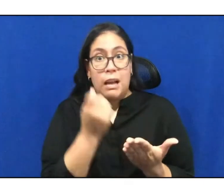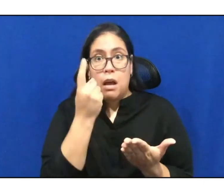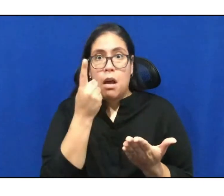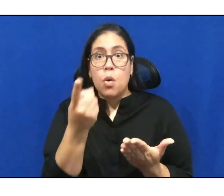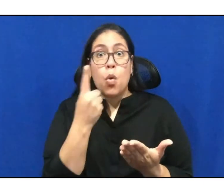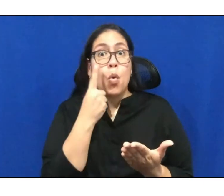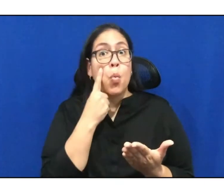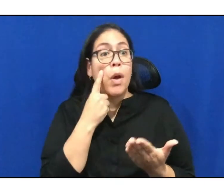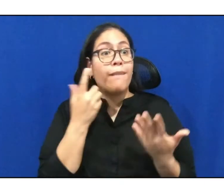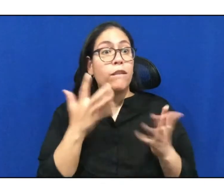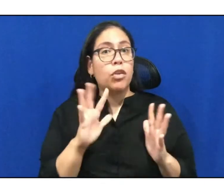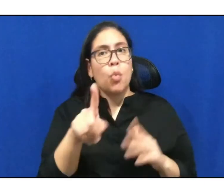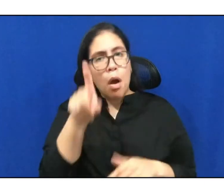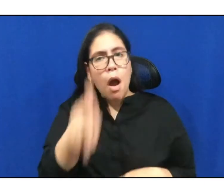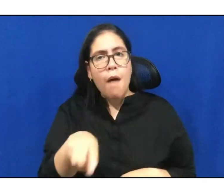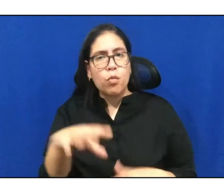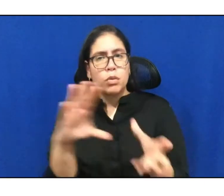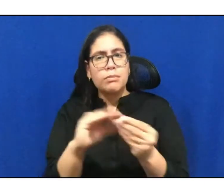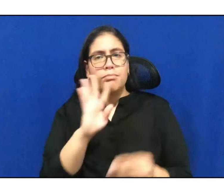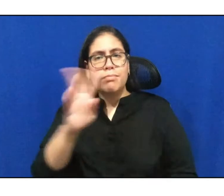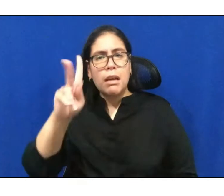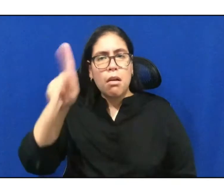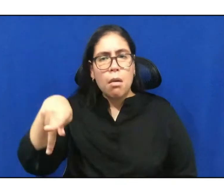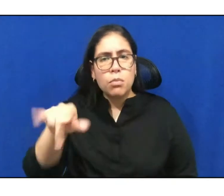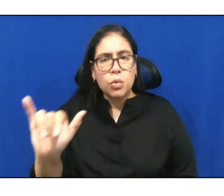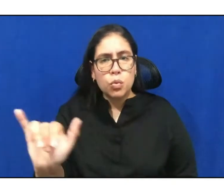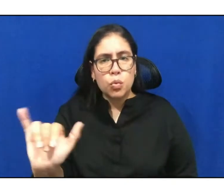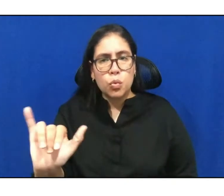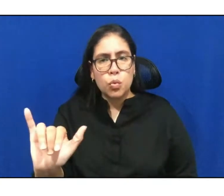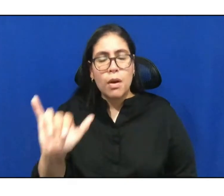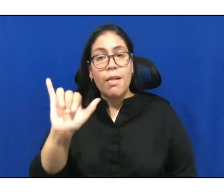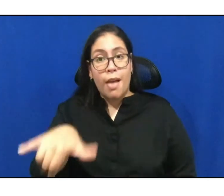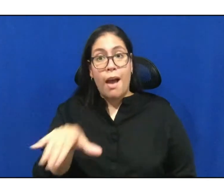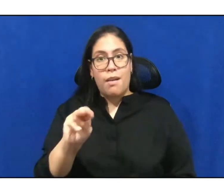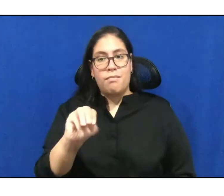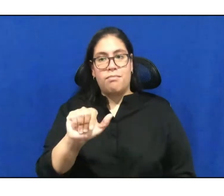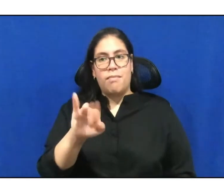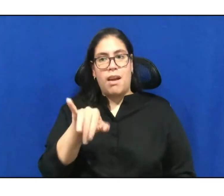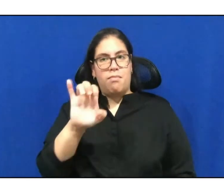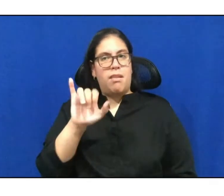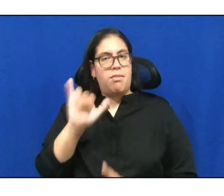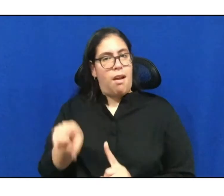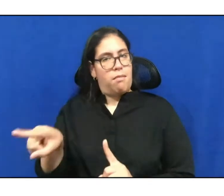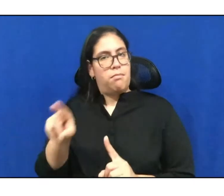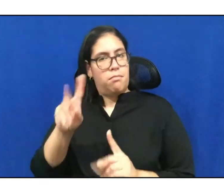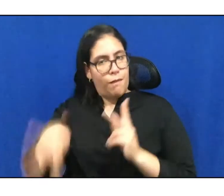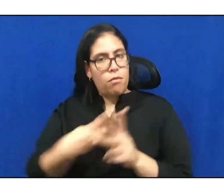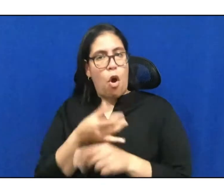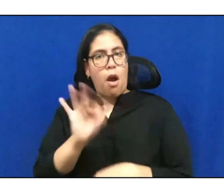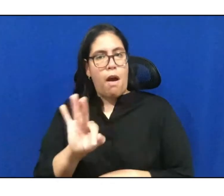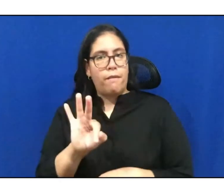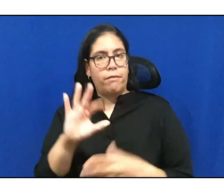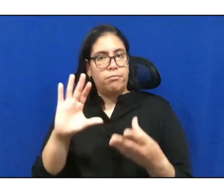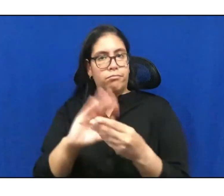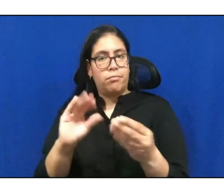you have to speak up, and that's Mamie Till-Mobley. But also, I think of Darnella Frazier, who did the filming